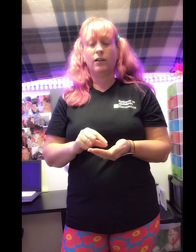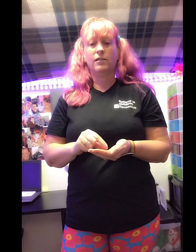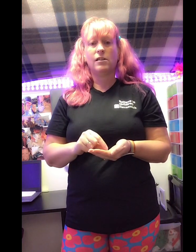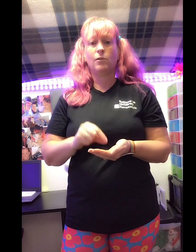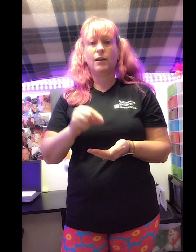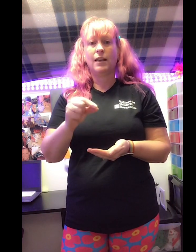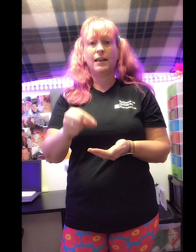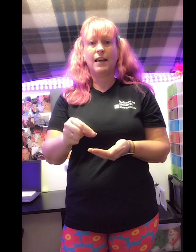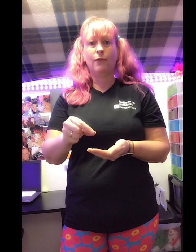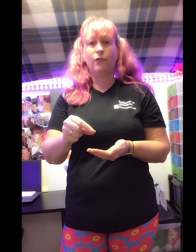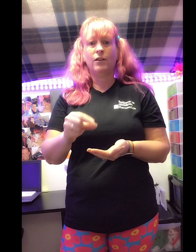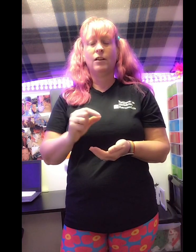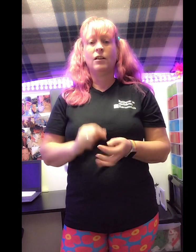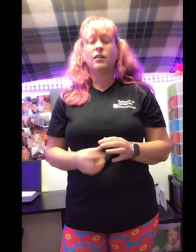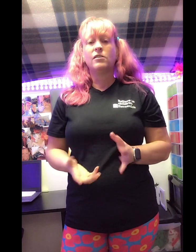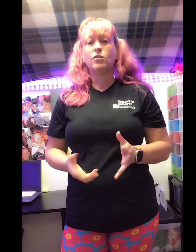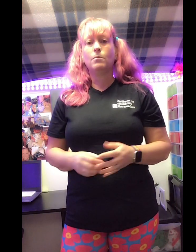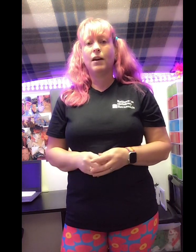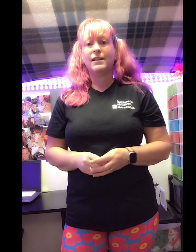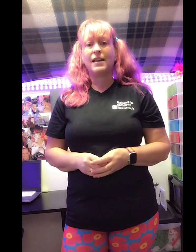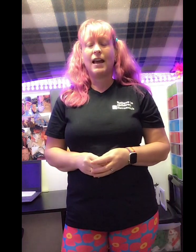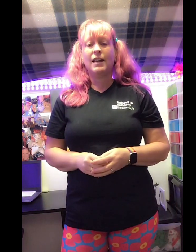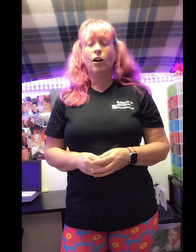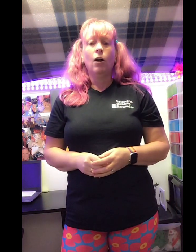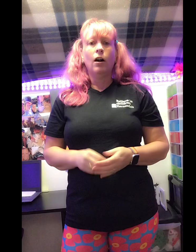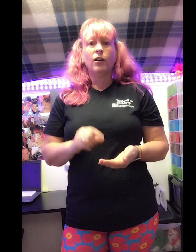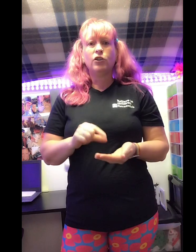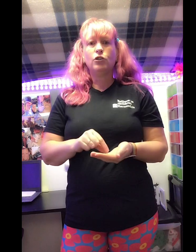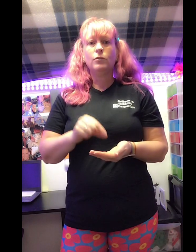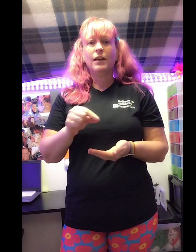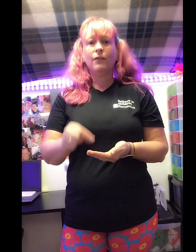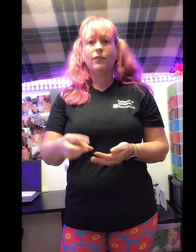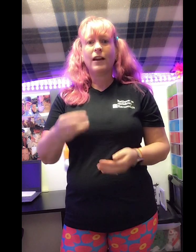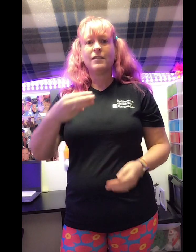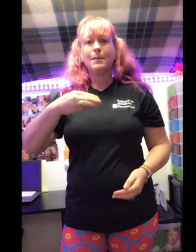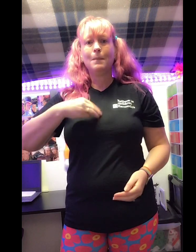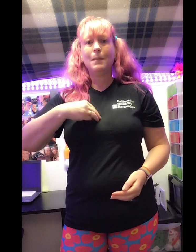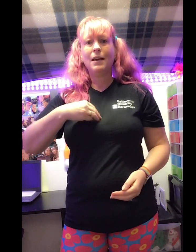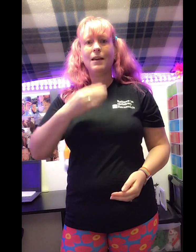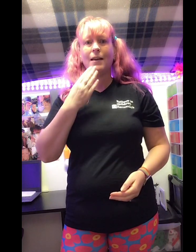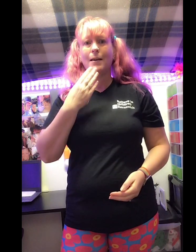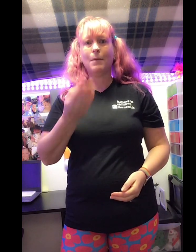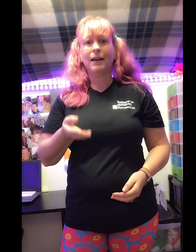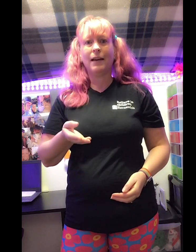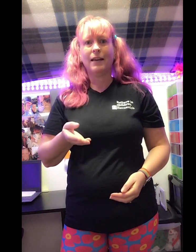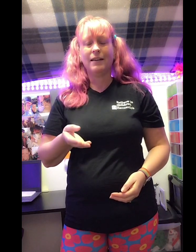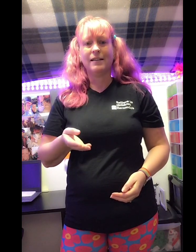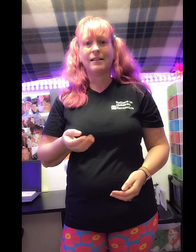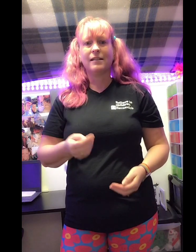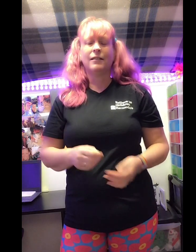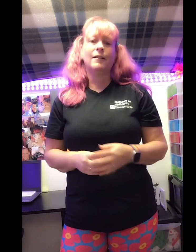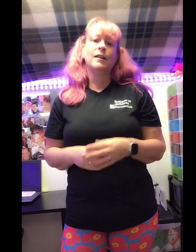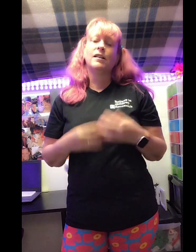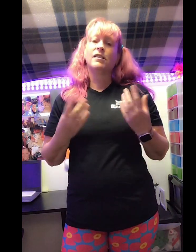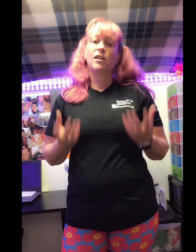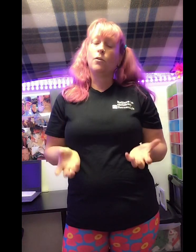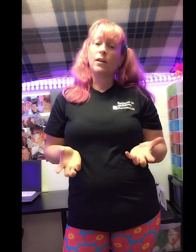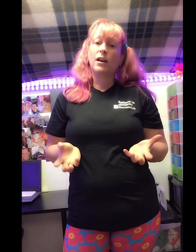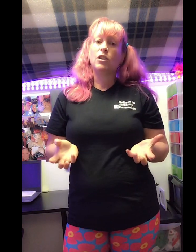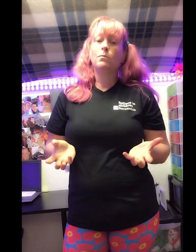So give. So you might say, oh, could you give that to me, please? So you might